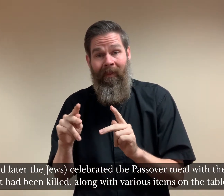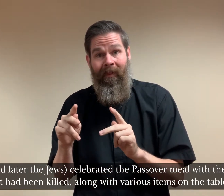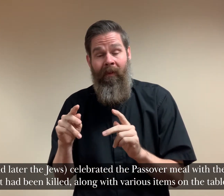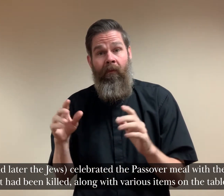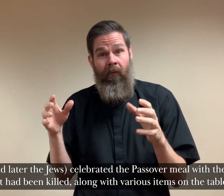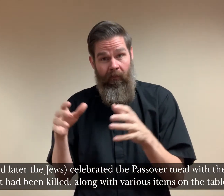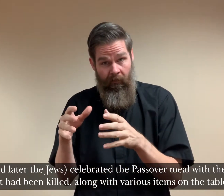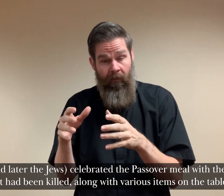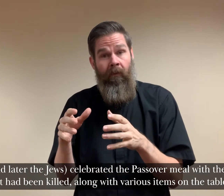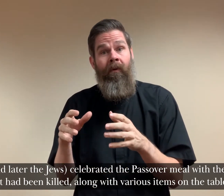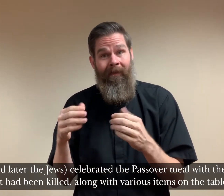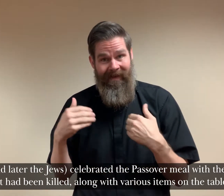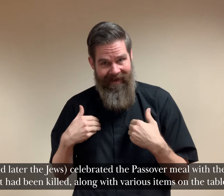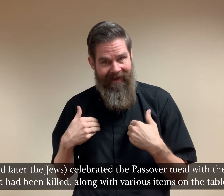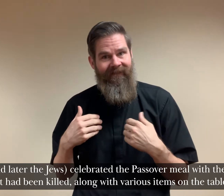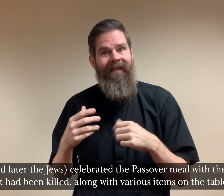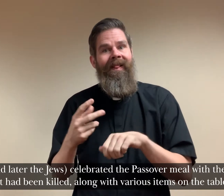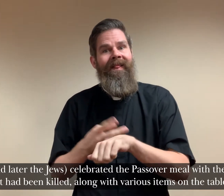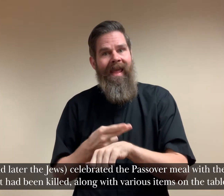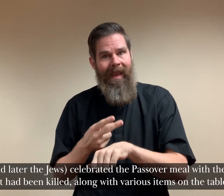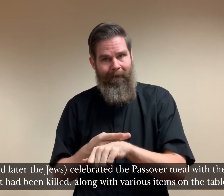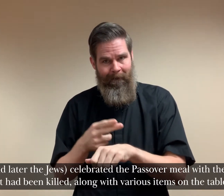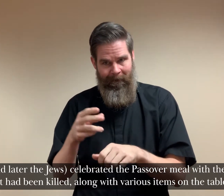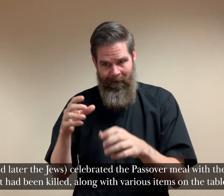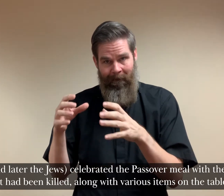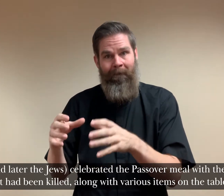killed, along with various items on the table.